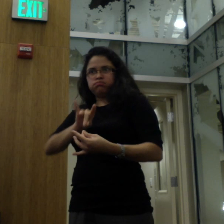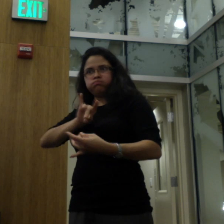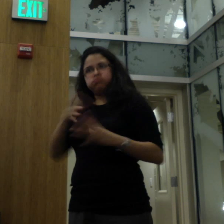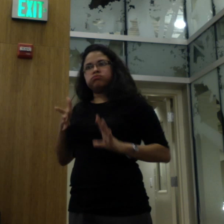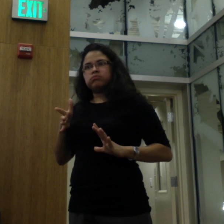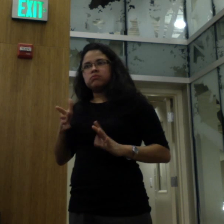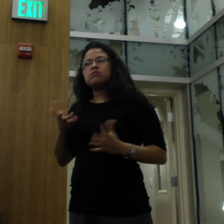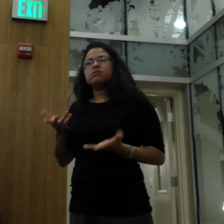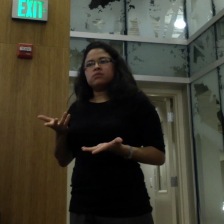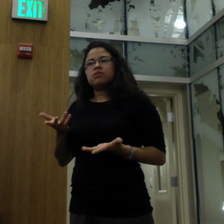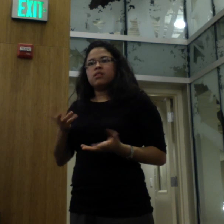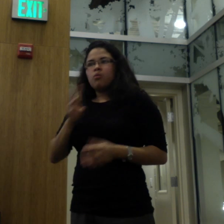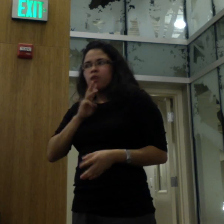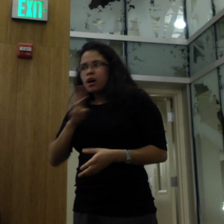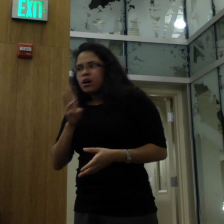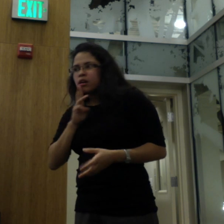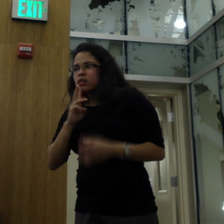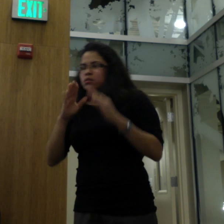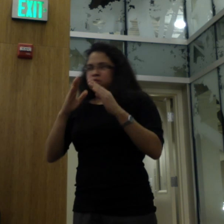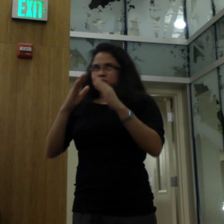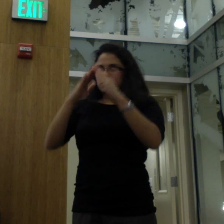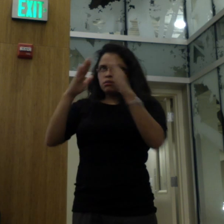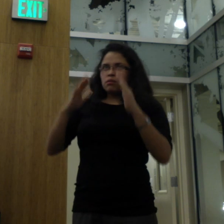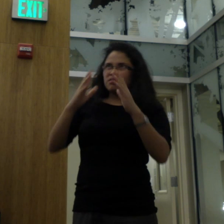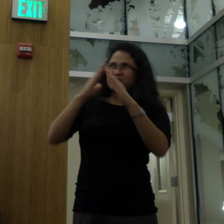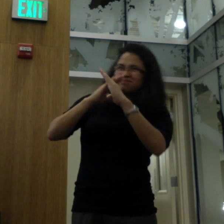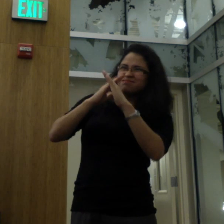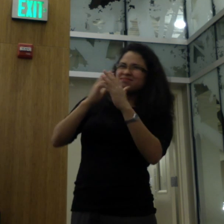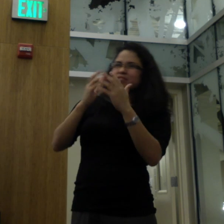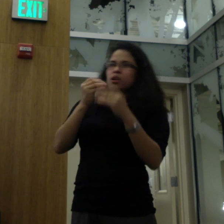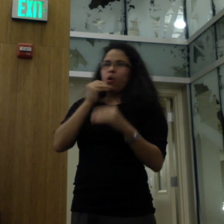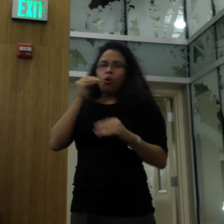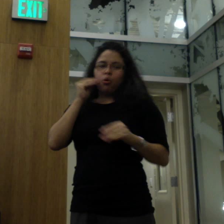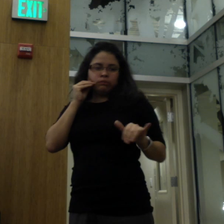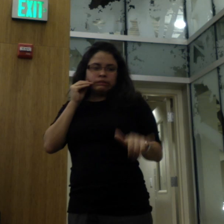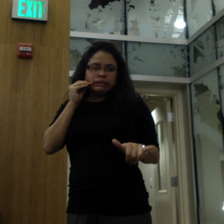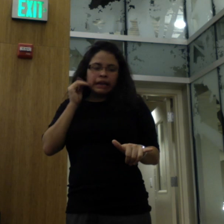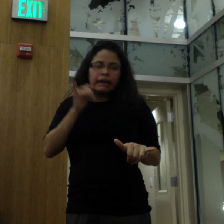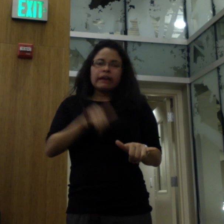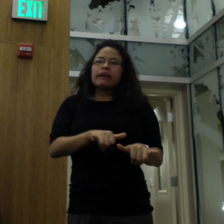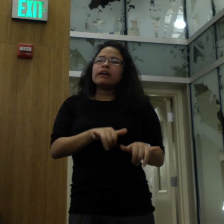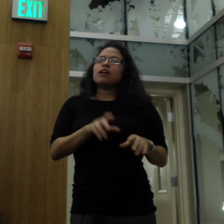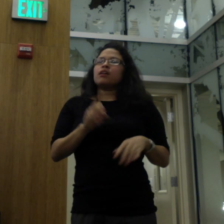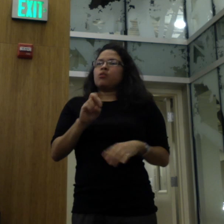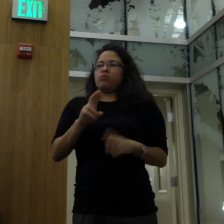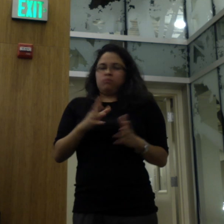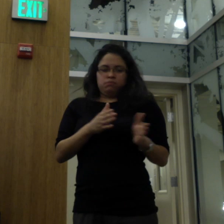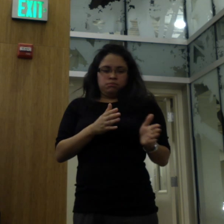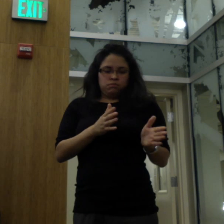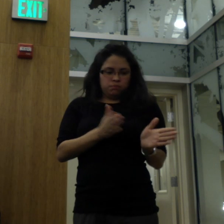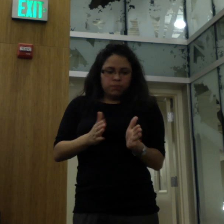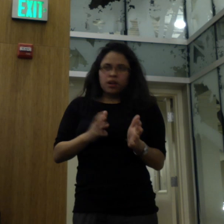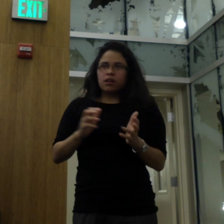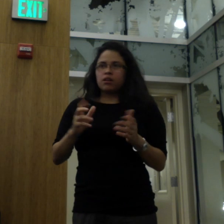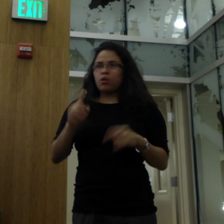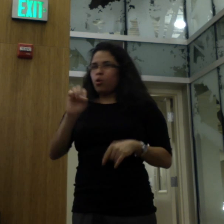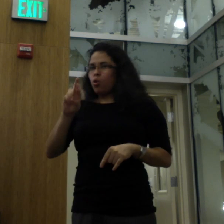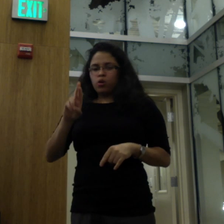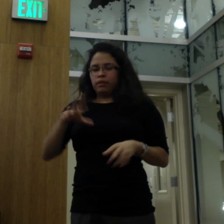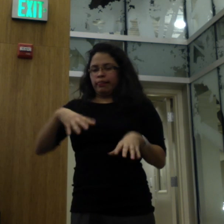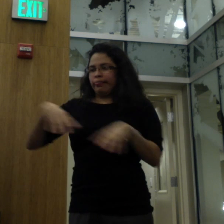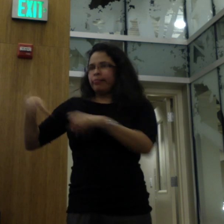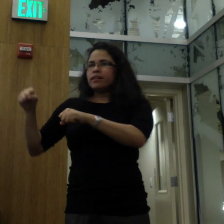situation. Water, shelter, staying at home, how are you going to prepare for that? Evacuating, how are